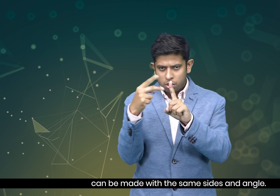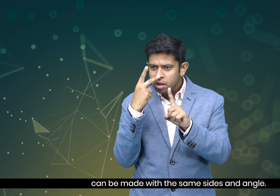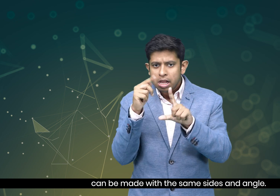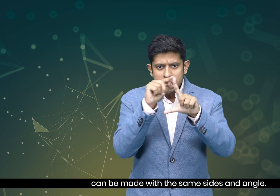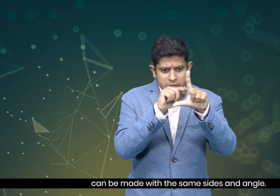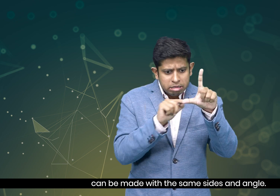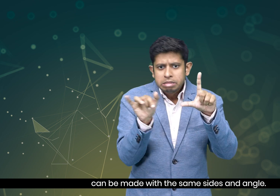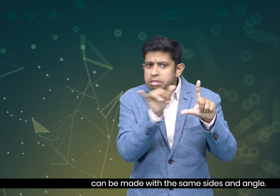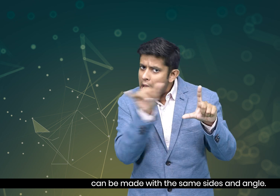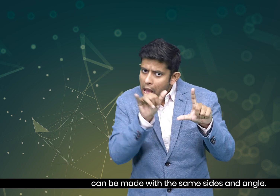angle.